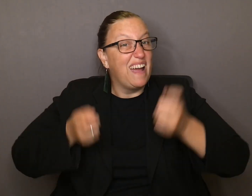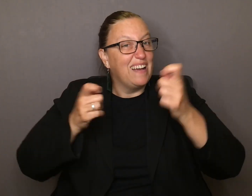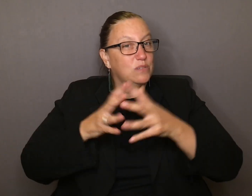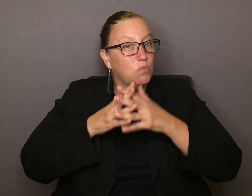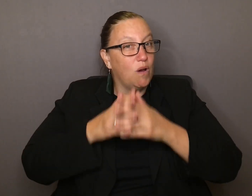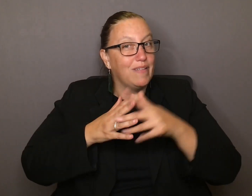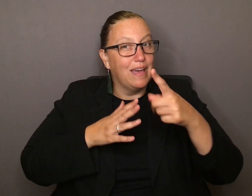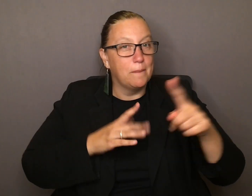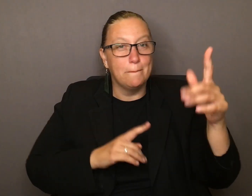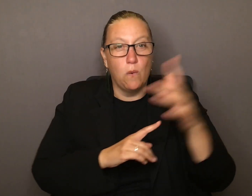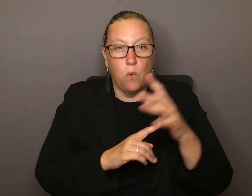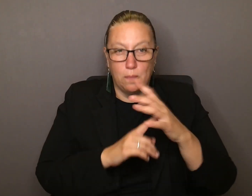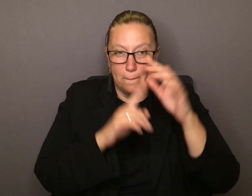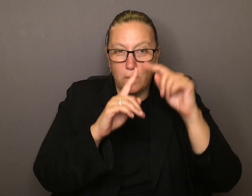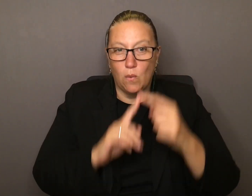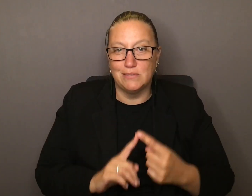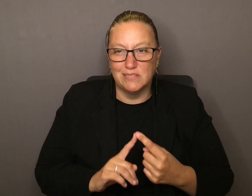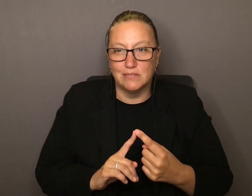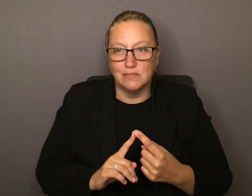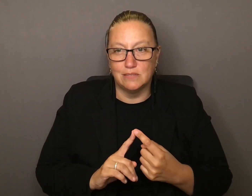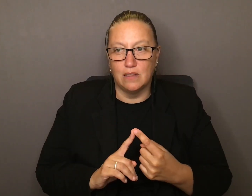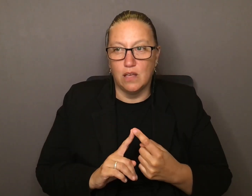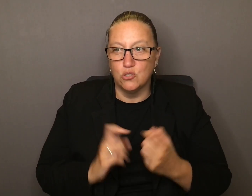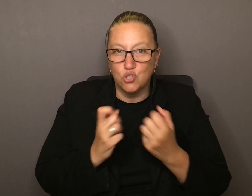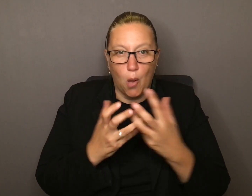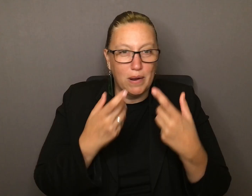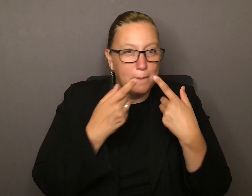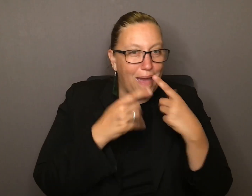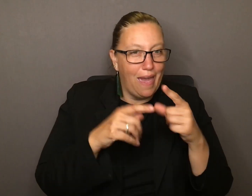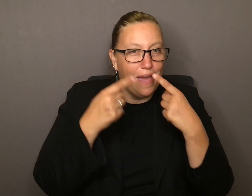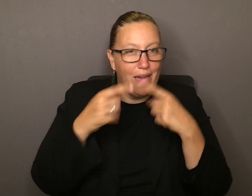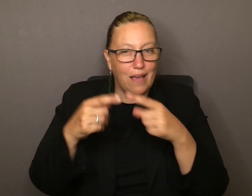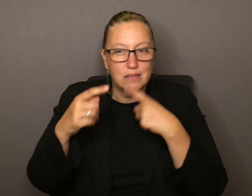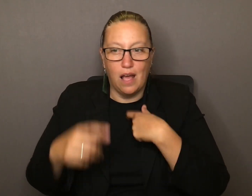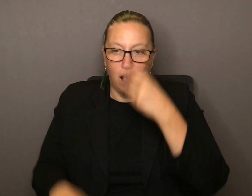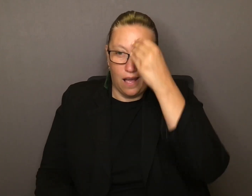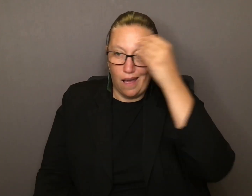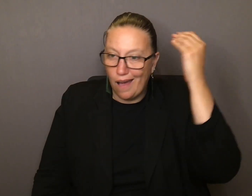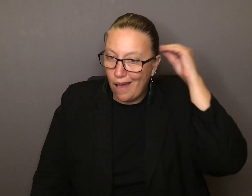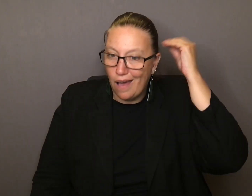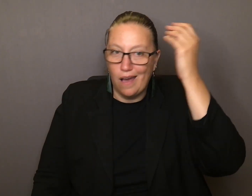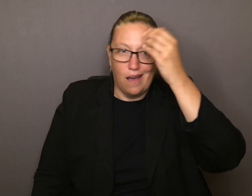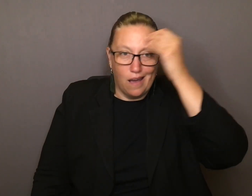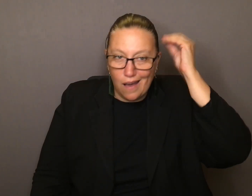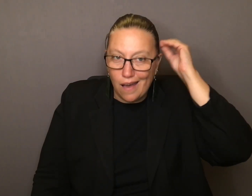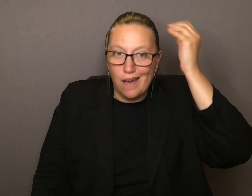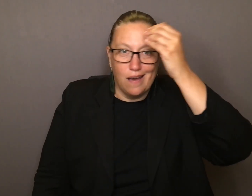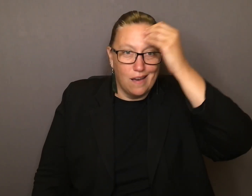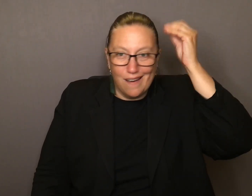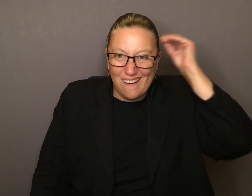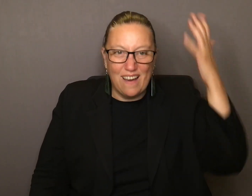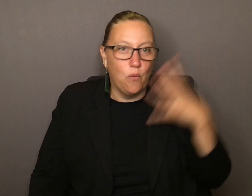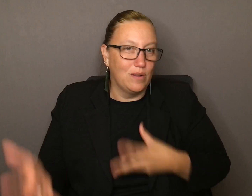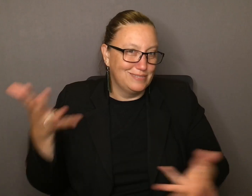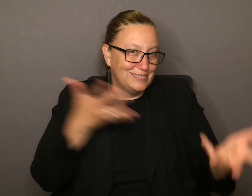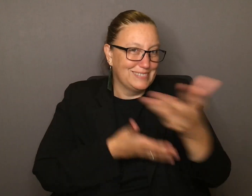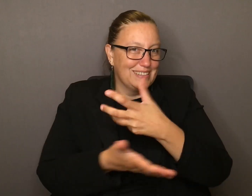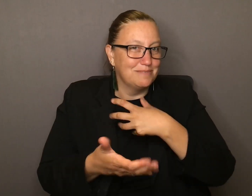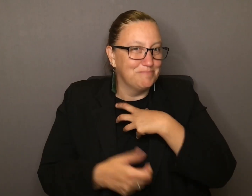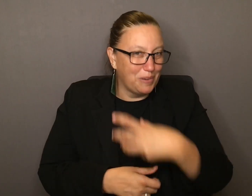important points. There's so many messages that I have picked up on that I would love to discuss further. But for now,